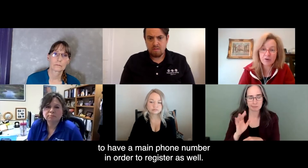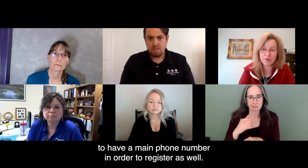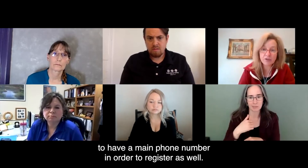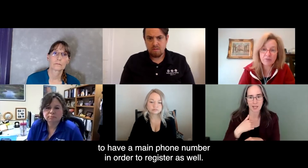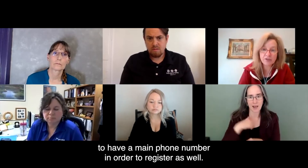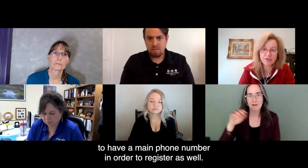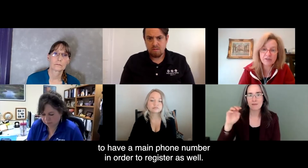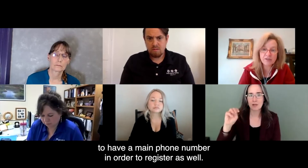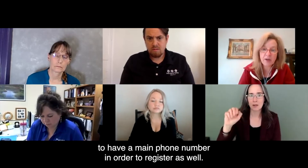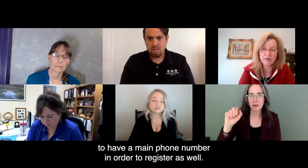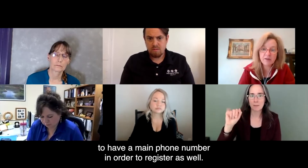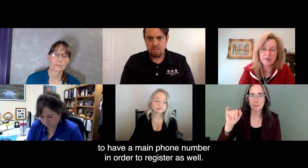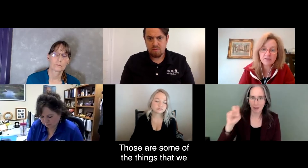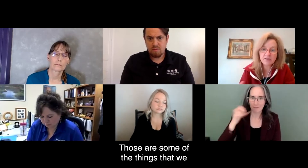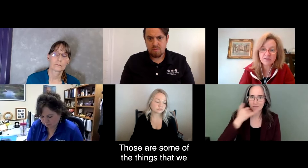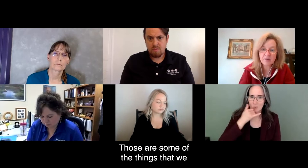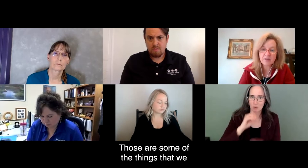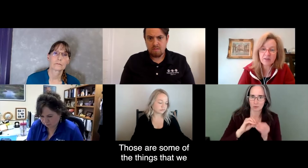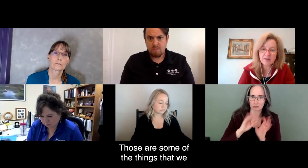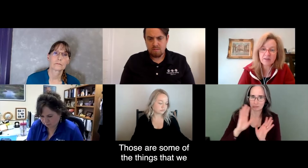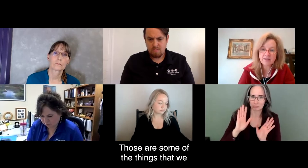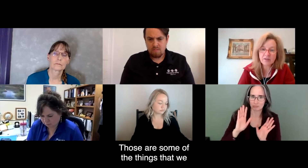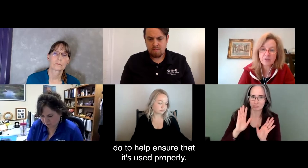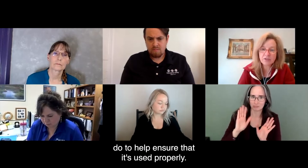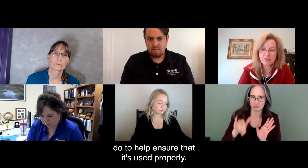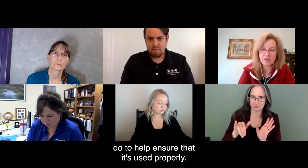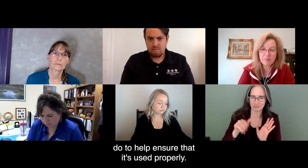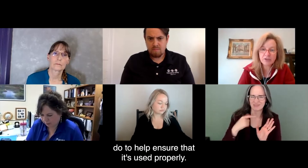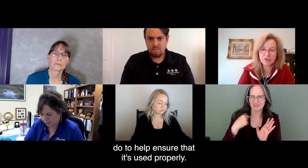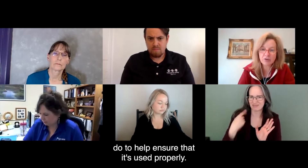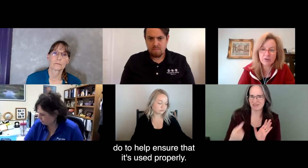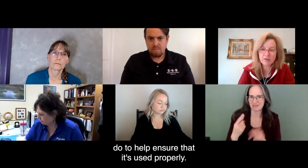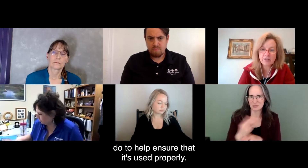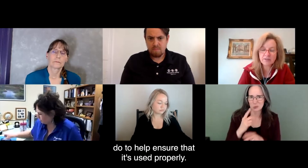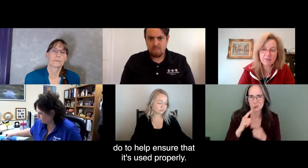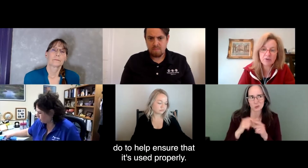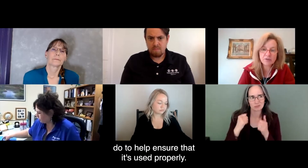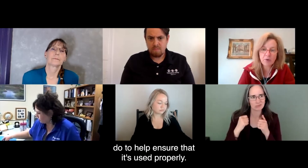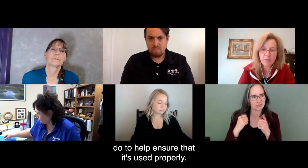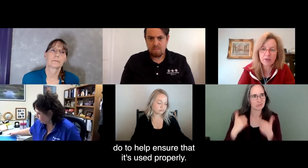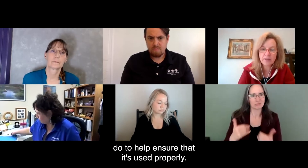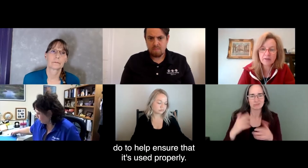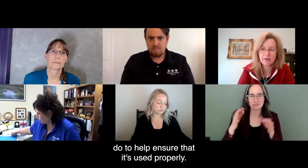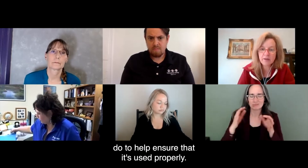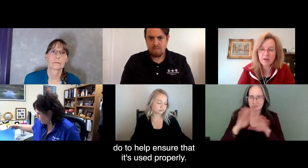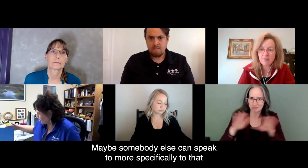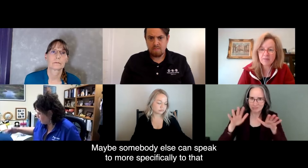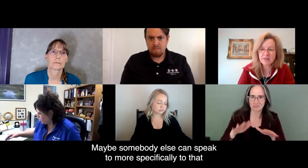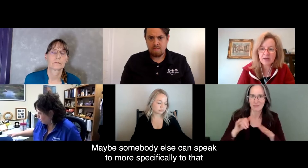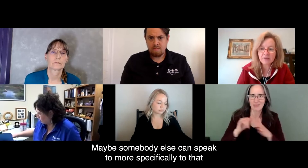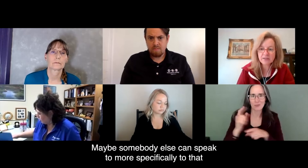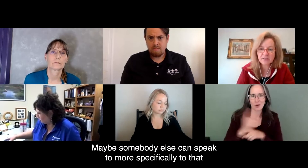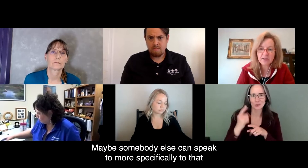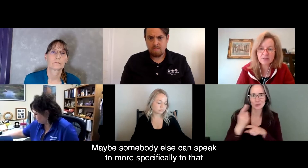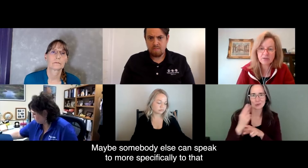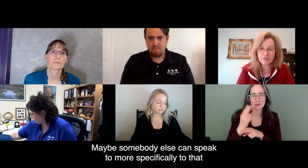number in order to register as well. So those are some of the things that we do to help ensure that it's being used properly. Maybe somebody